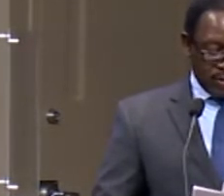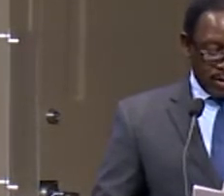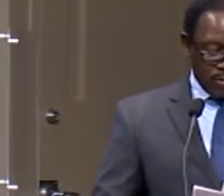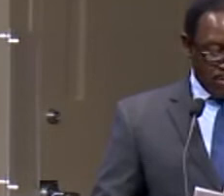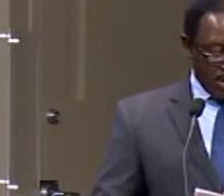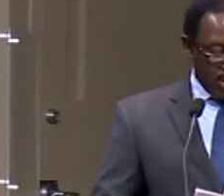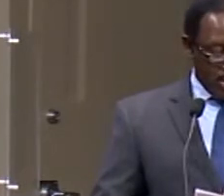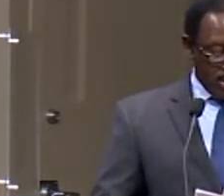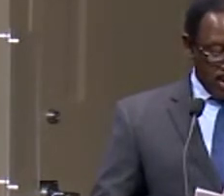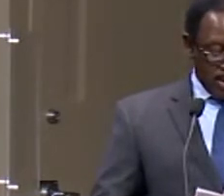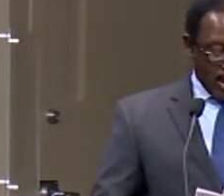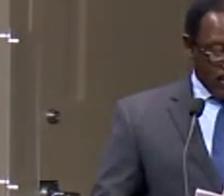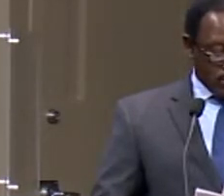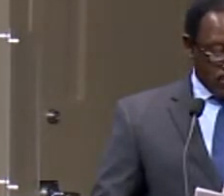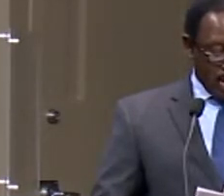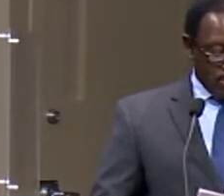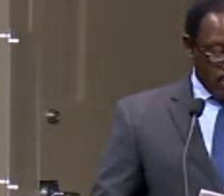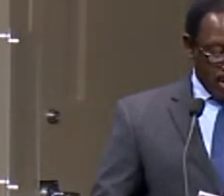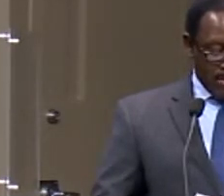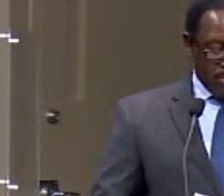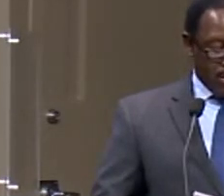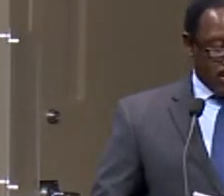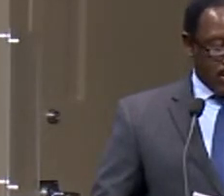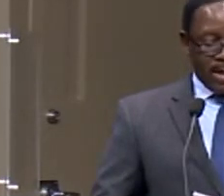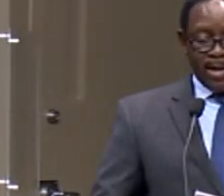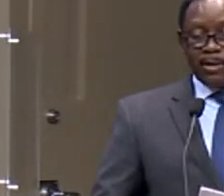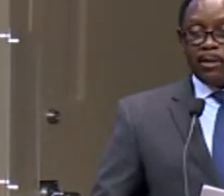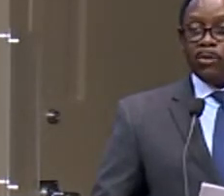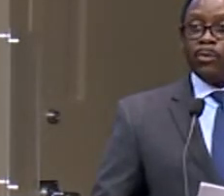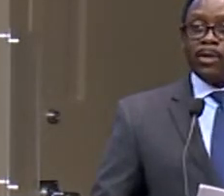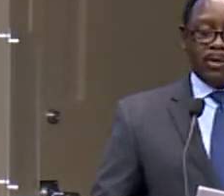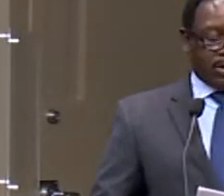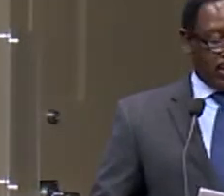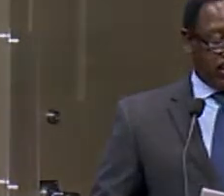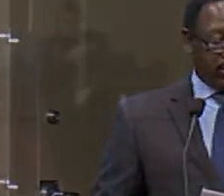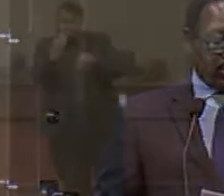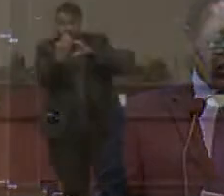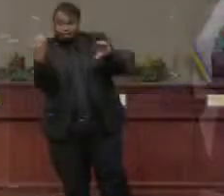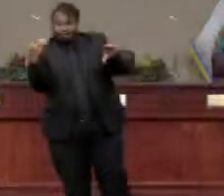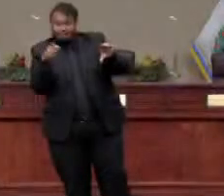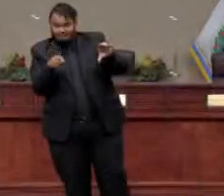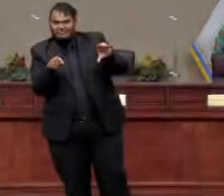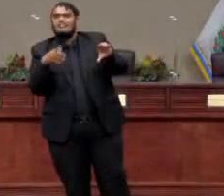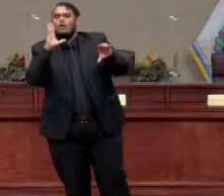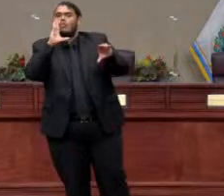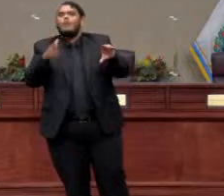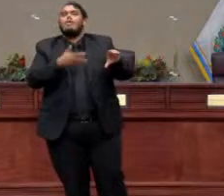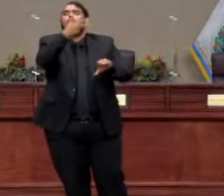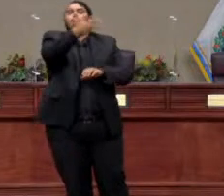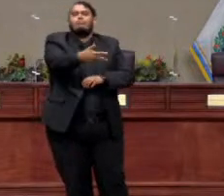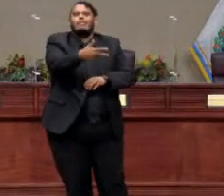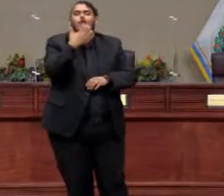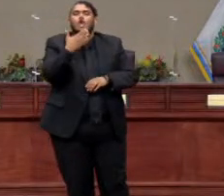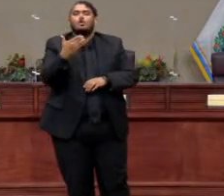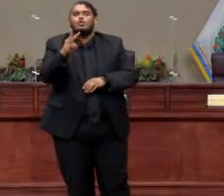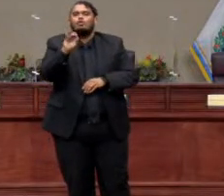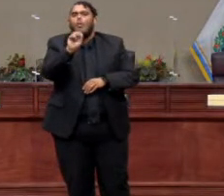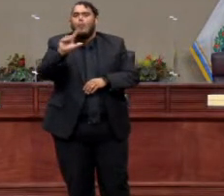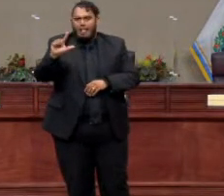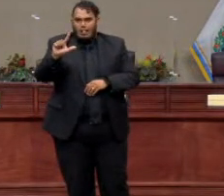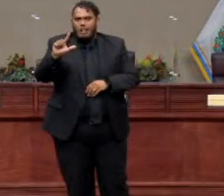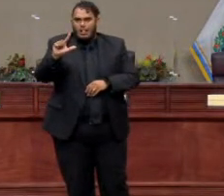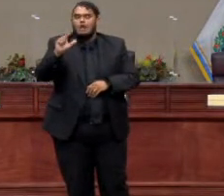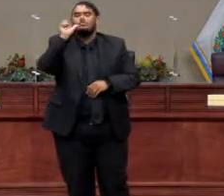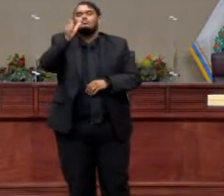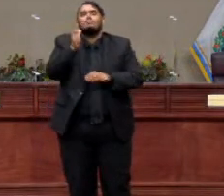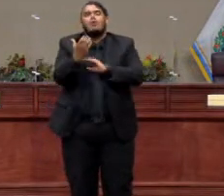vaccine trailer will be out tomorrow and Monday at Goodwill locations. Tomorrow morning, the mobile vaccine unit will be at the